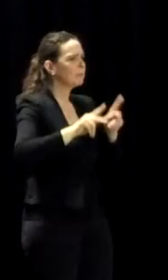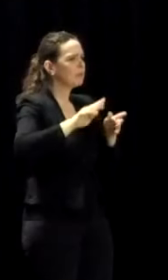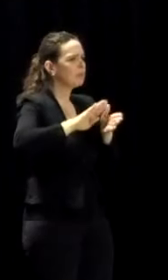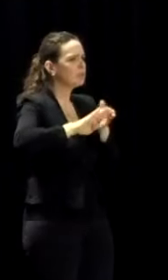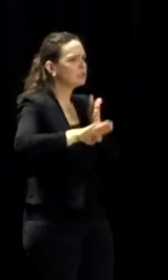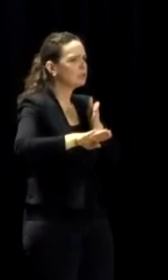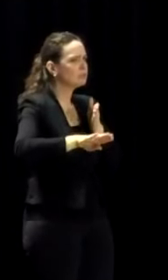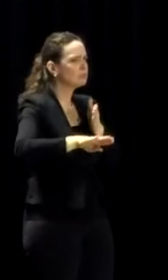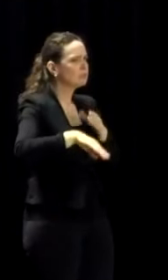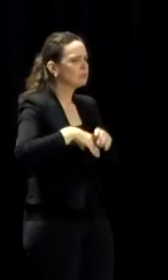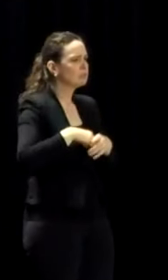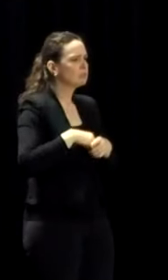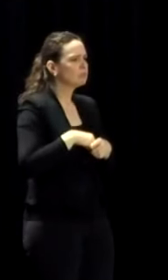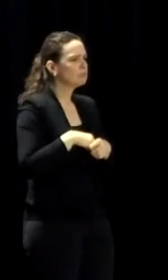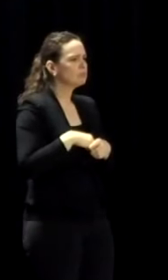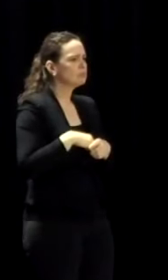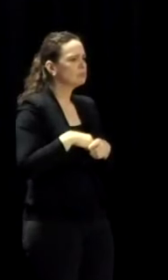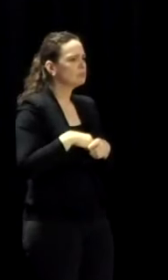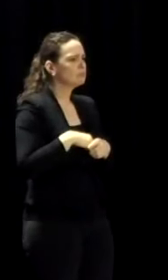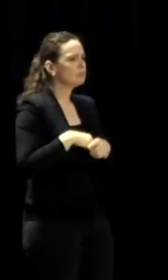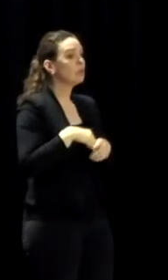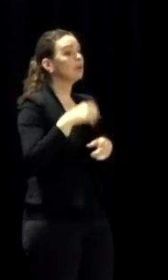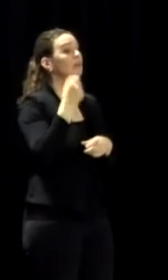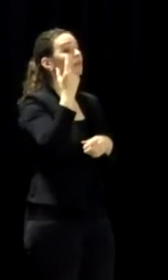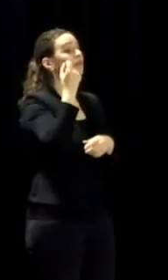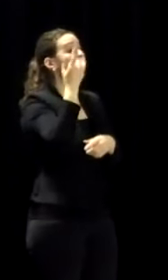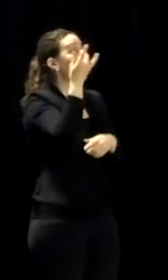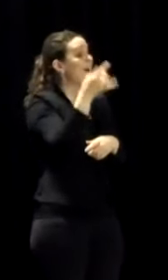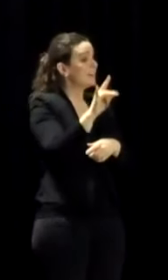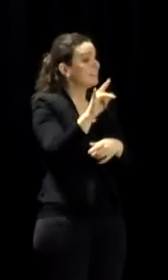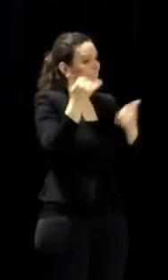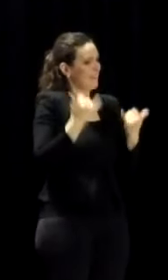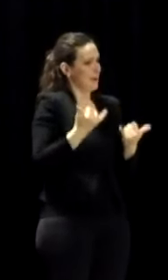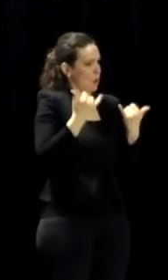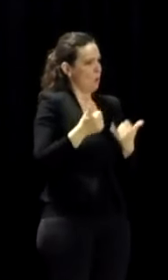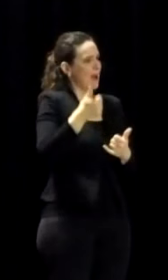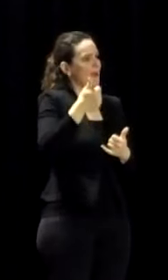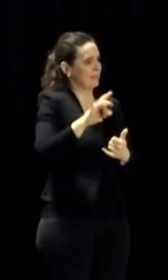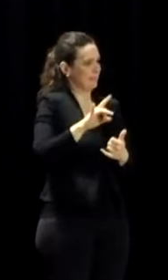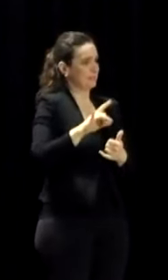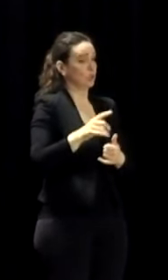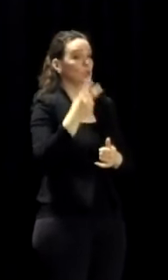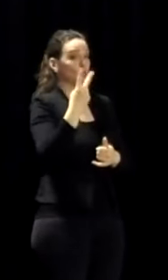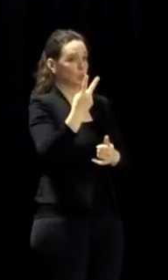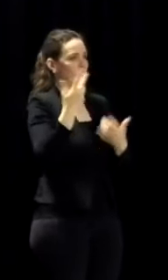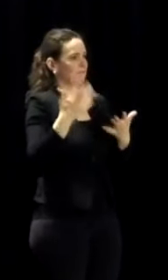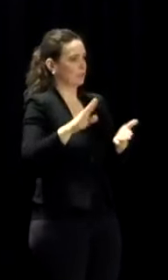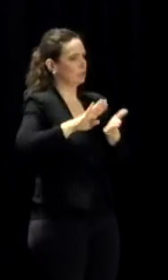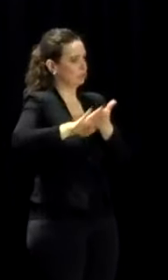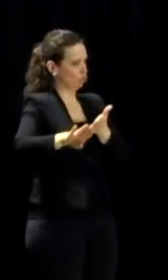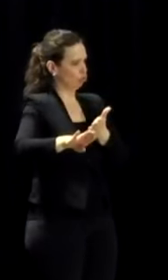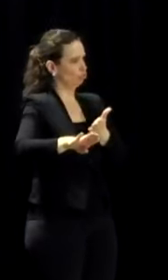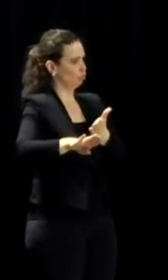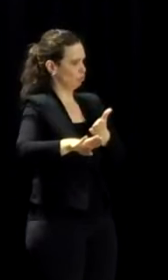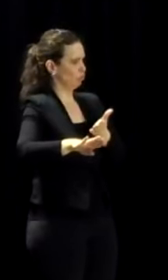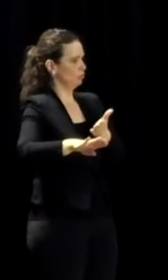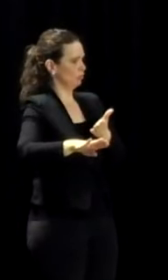2 people have been in the hospital, have been discharged, and there's 6 in critical condition. And